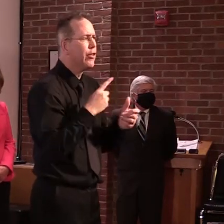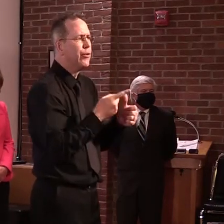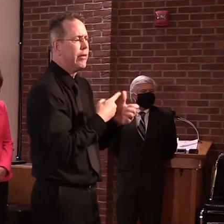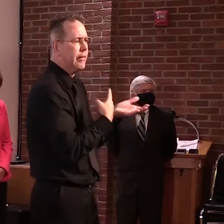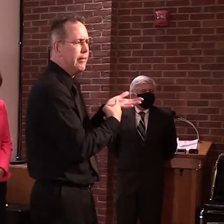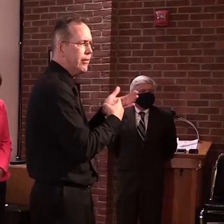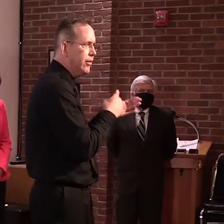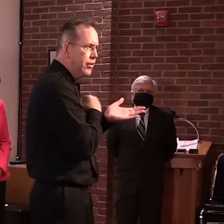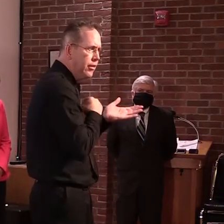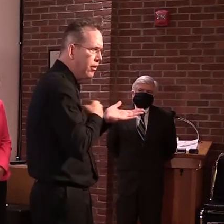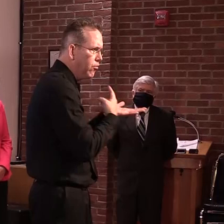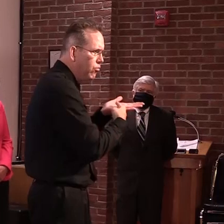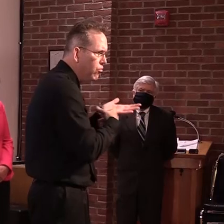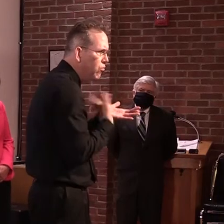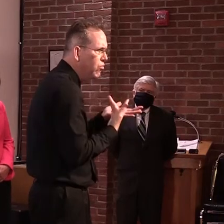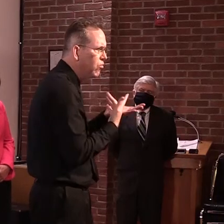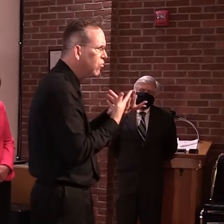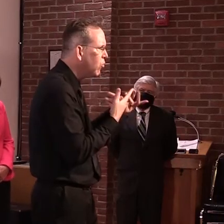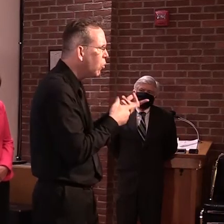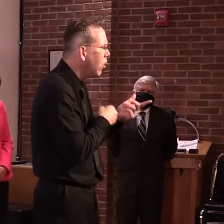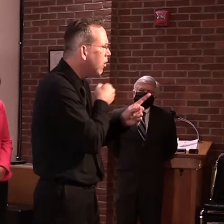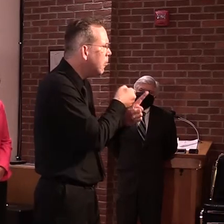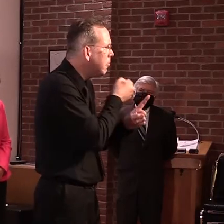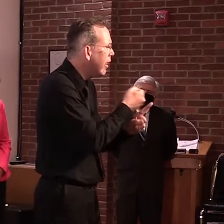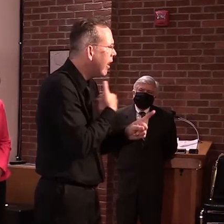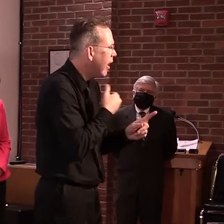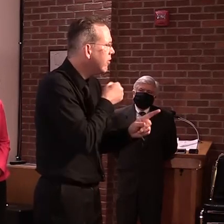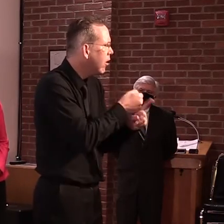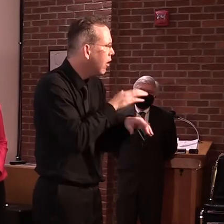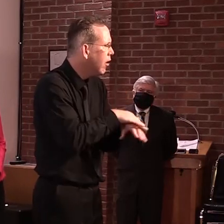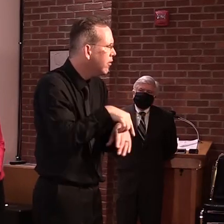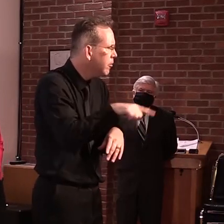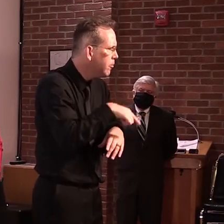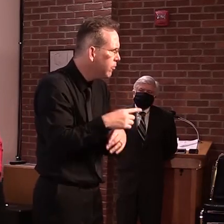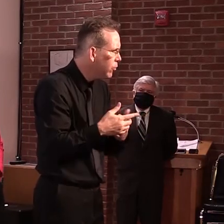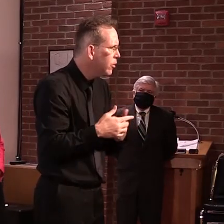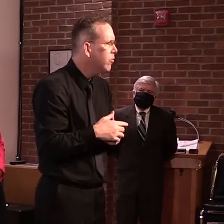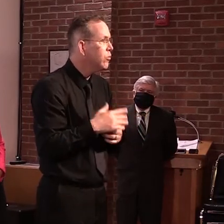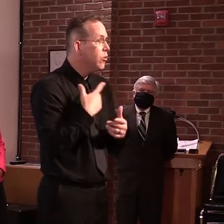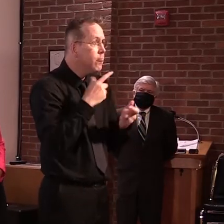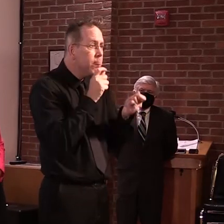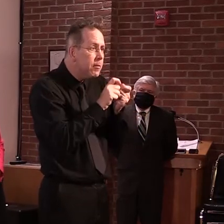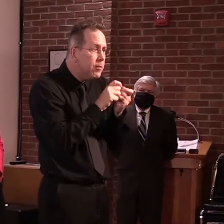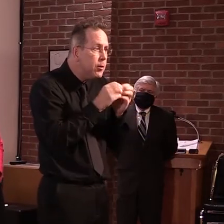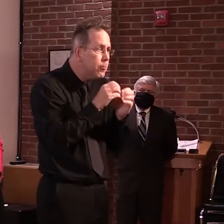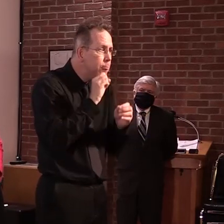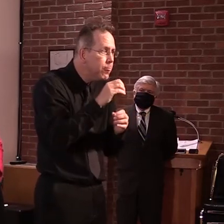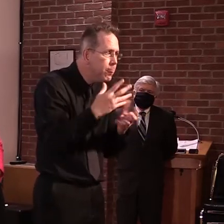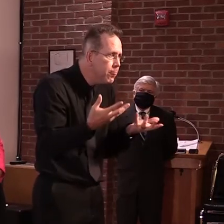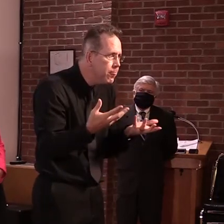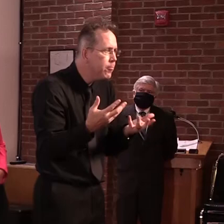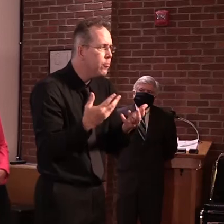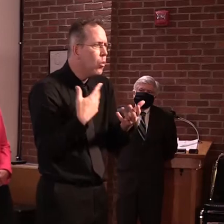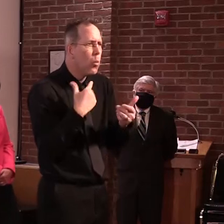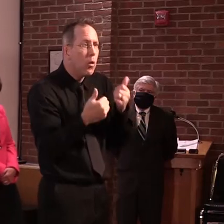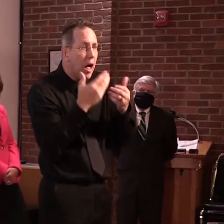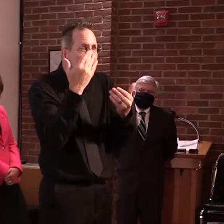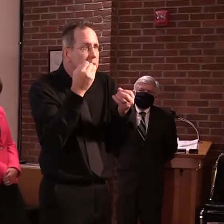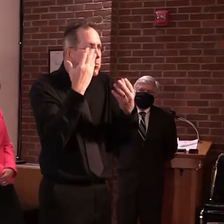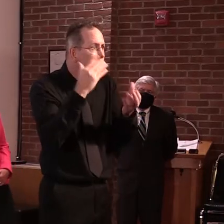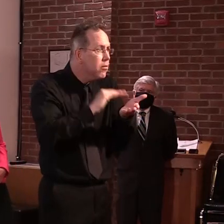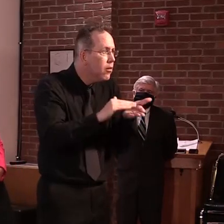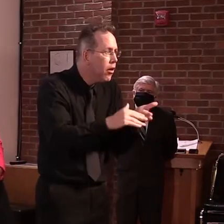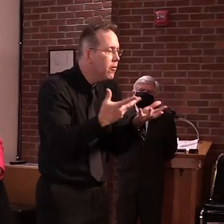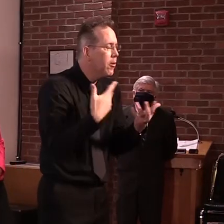what the magnitude. Nobody has told us what that means, how many people it could entail.